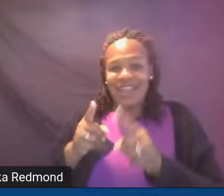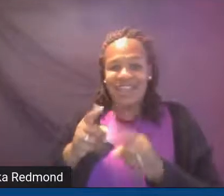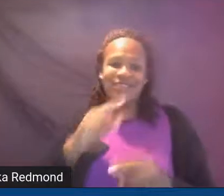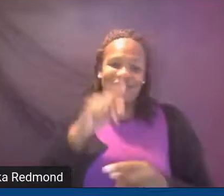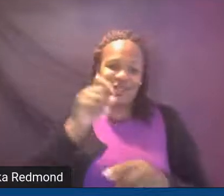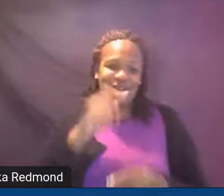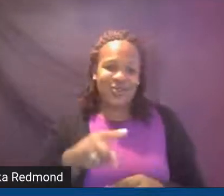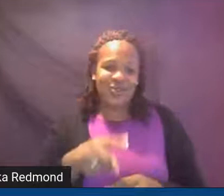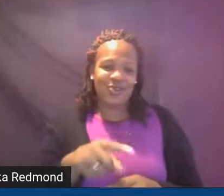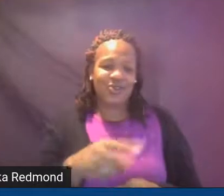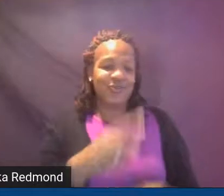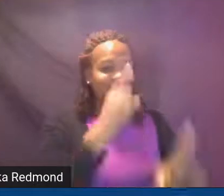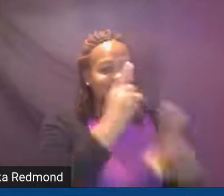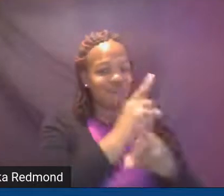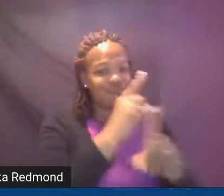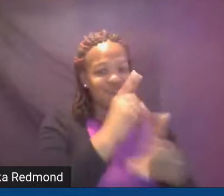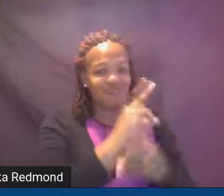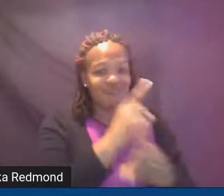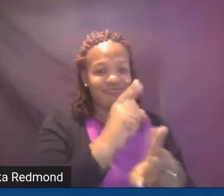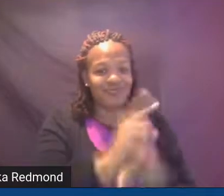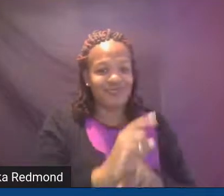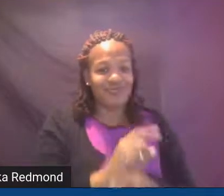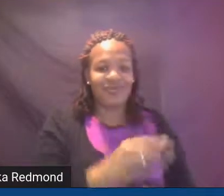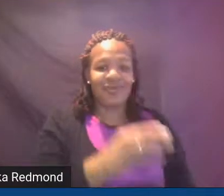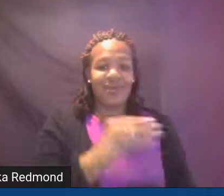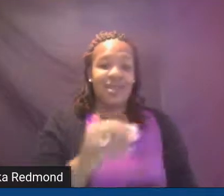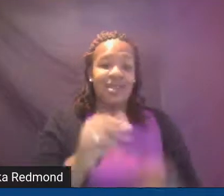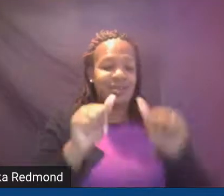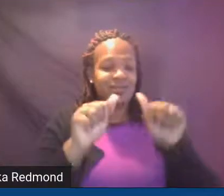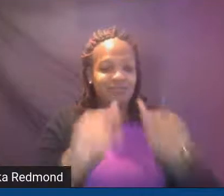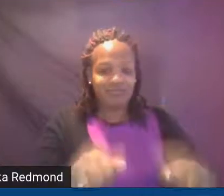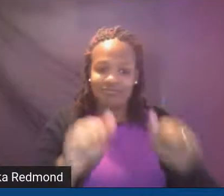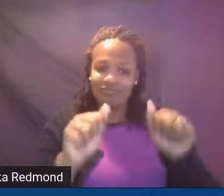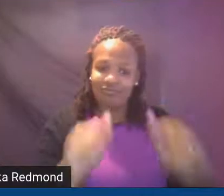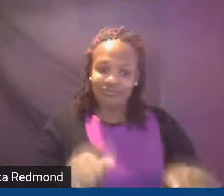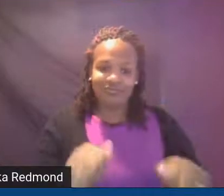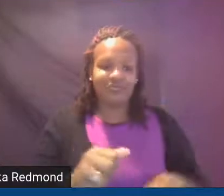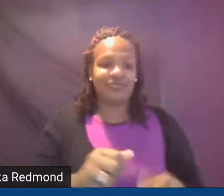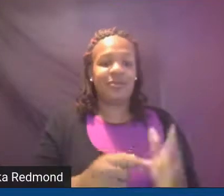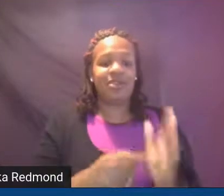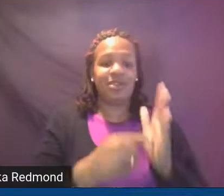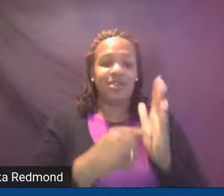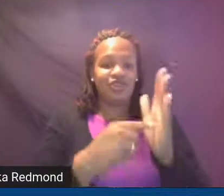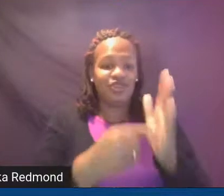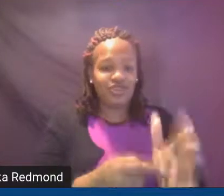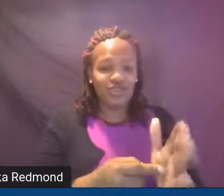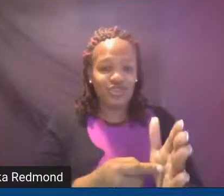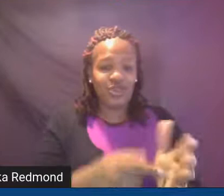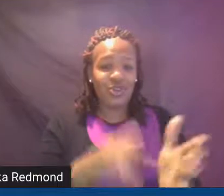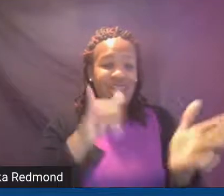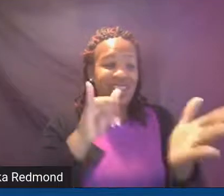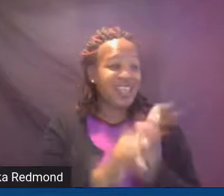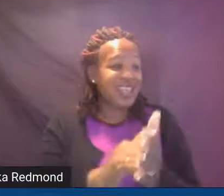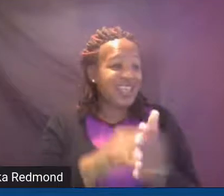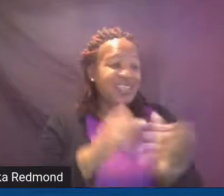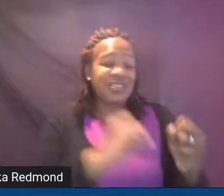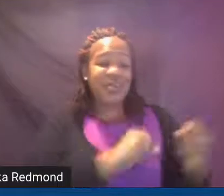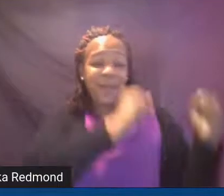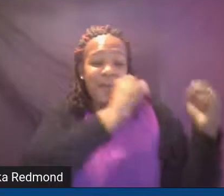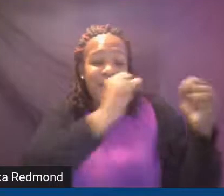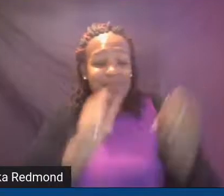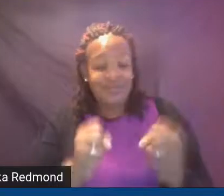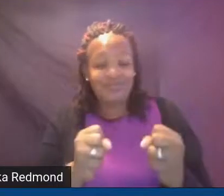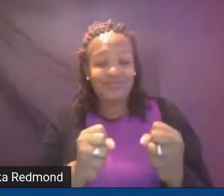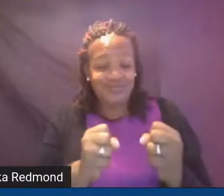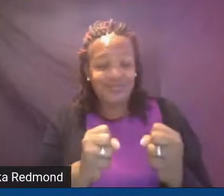absolutely. And that possibility of opportunity, showing that possibility of opportunity, that is so powerful, because